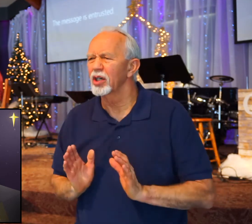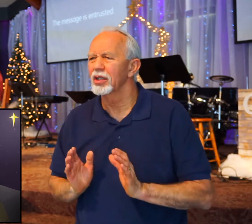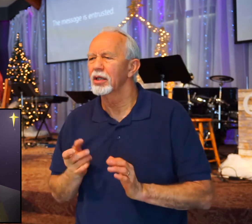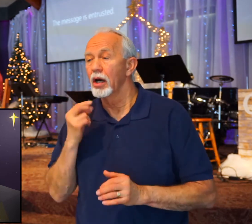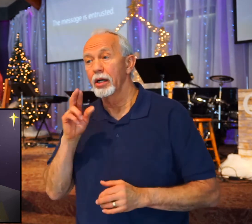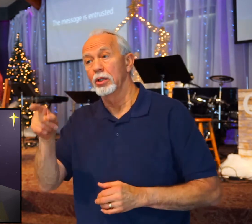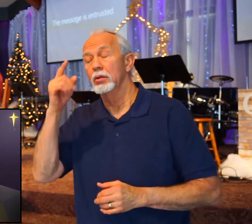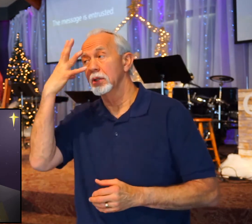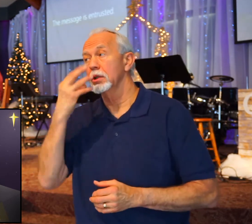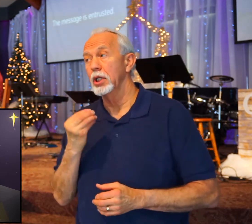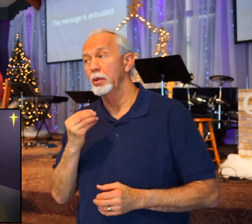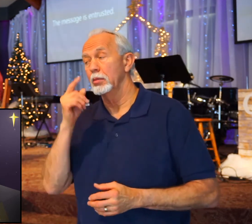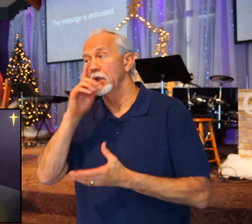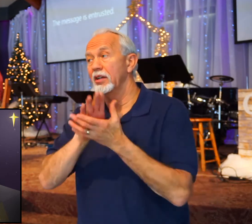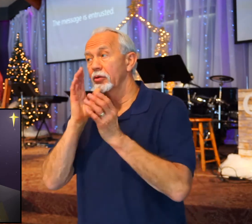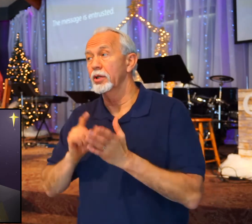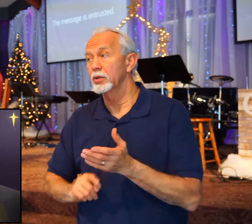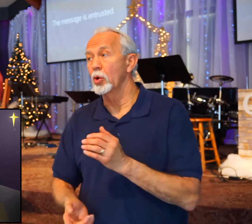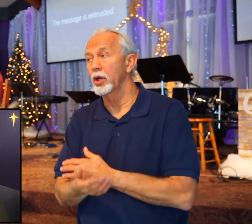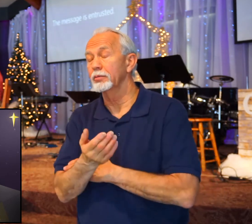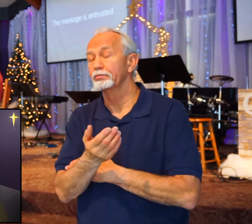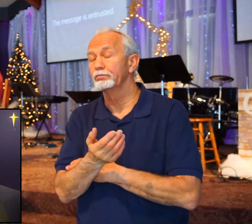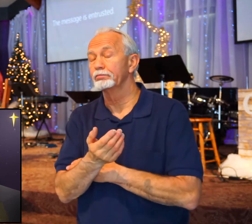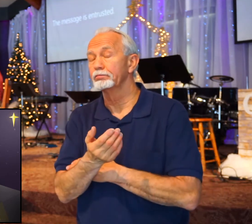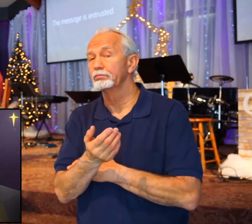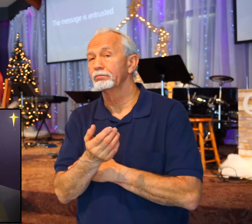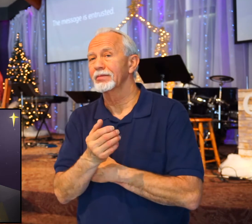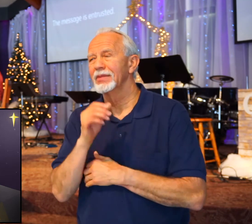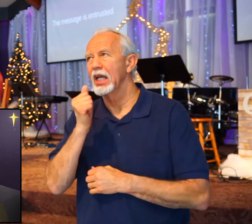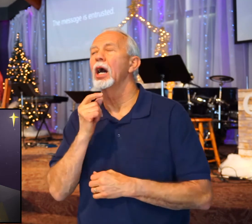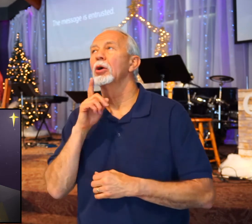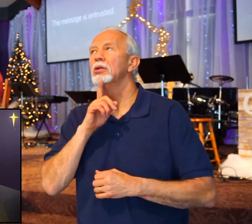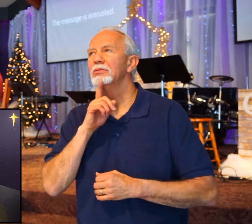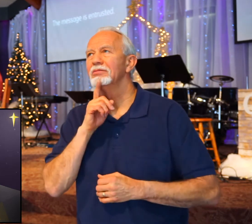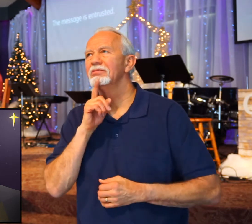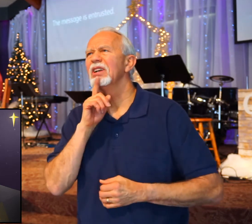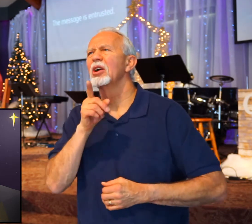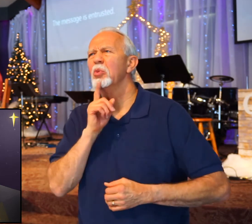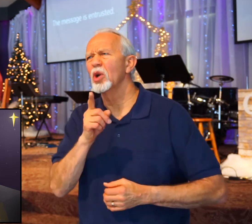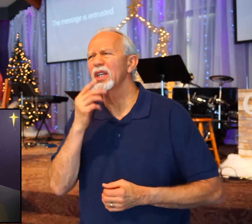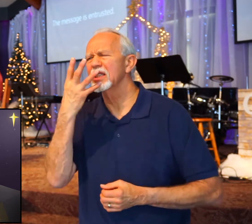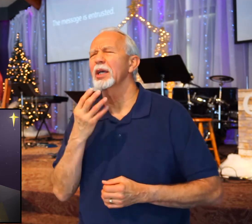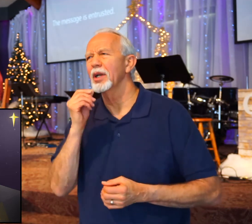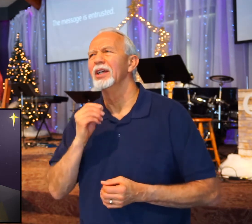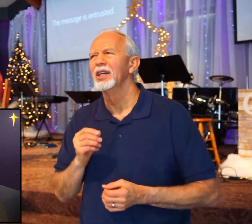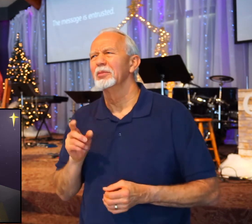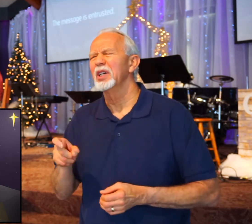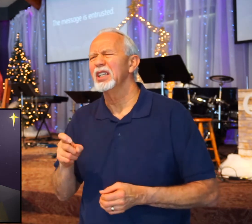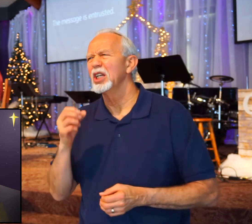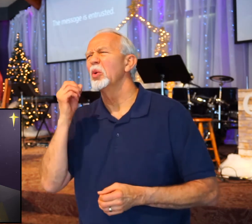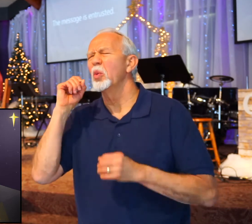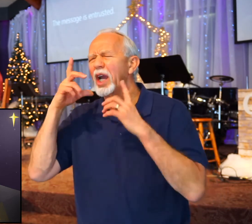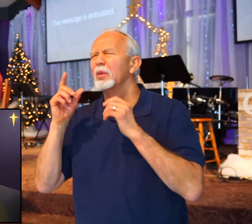you a sleeping believer this morning? Not literally. If you are literally sleeping, maybe wake up. We're getting towards the end